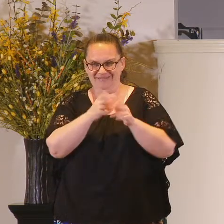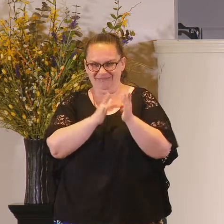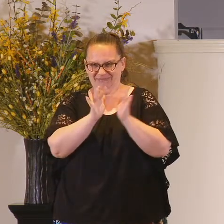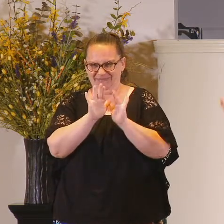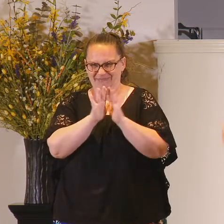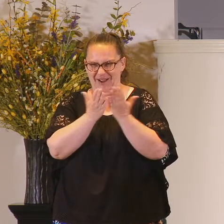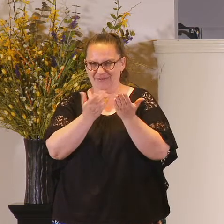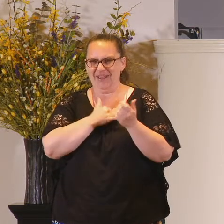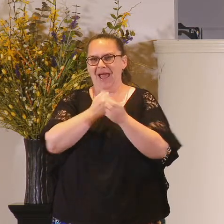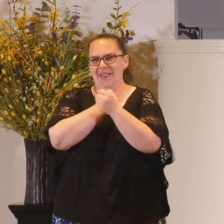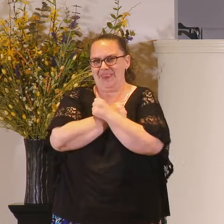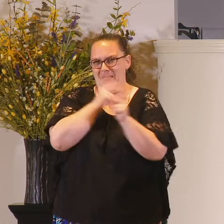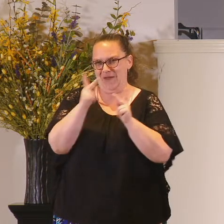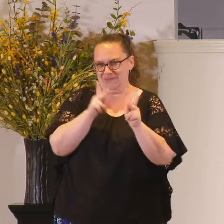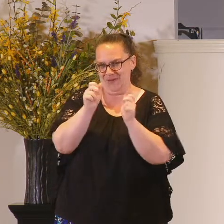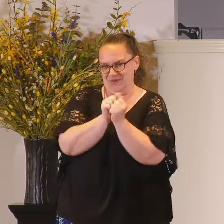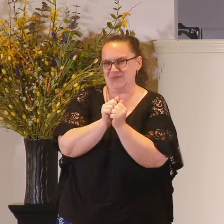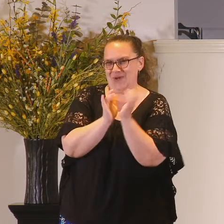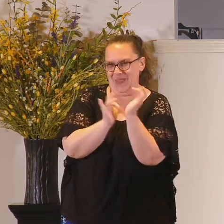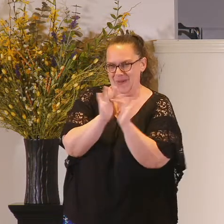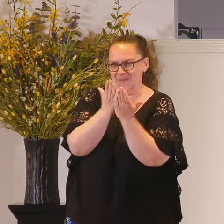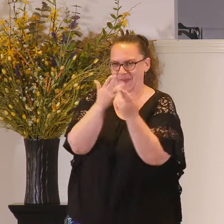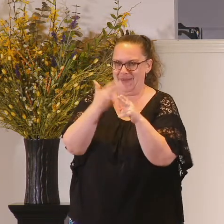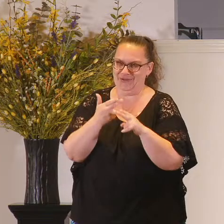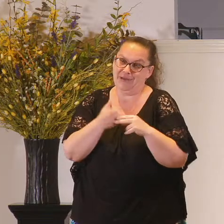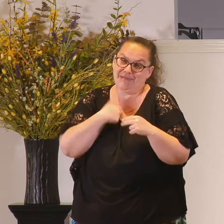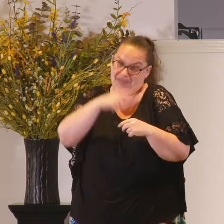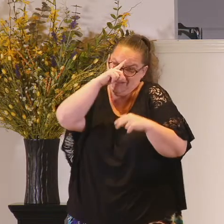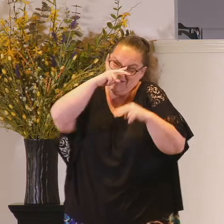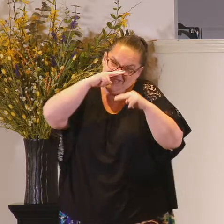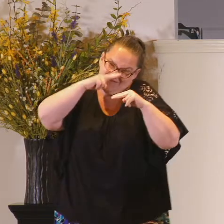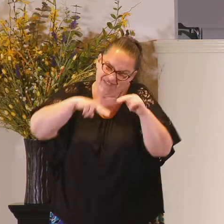I just love people with Bible names. That's fun to me.